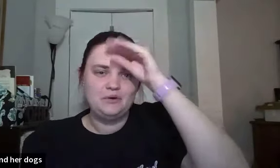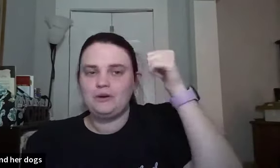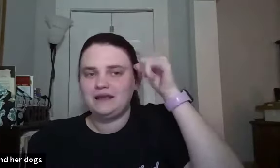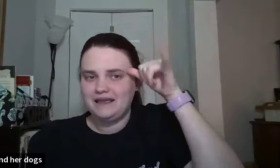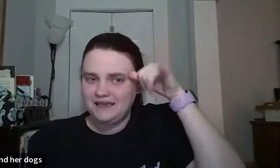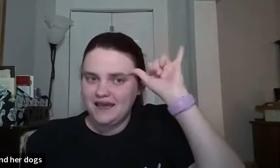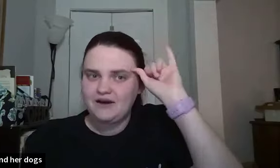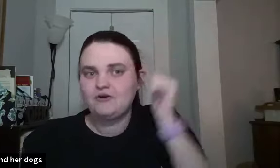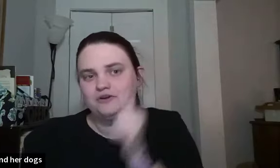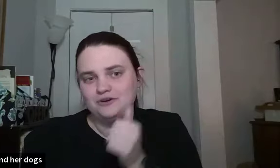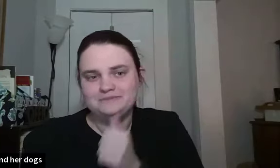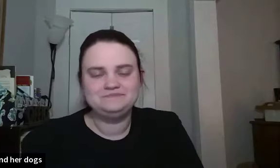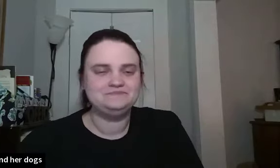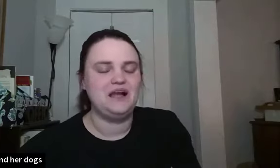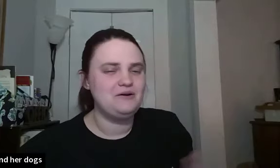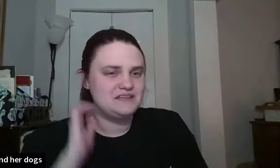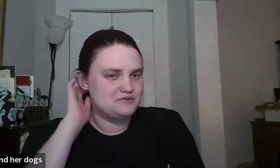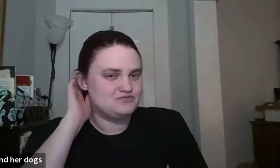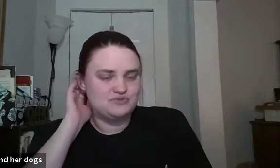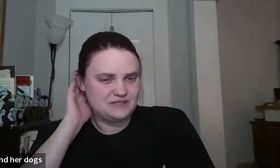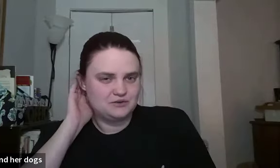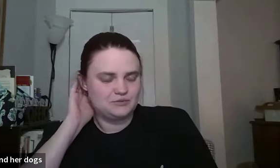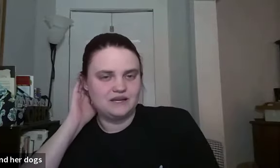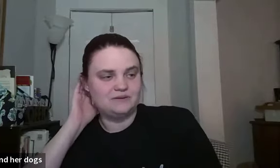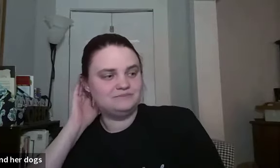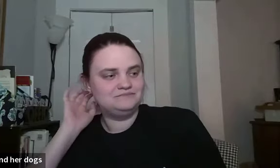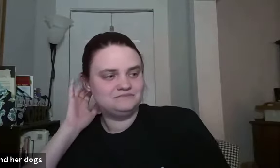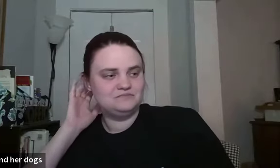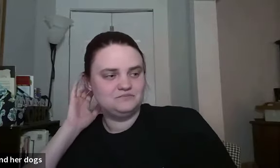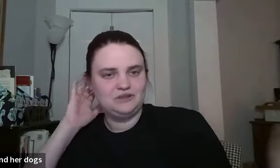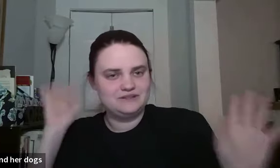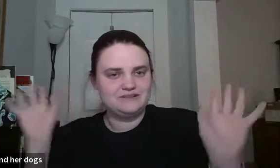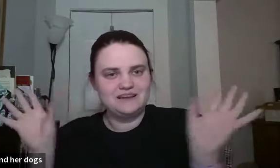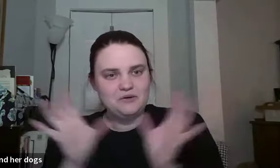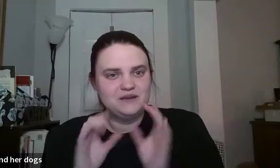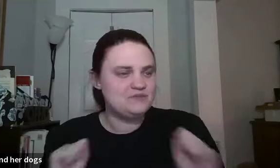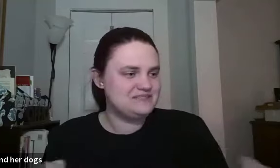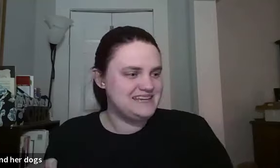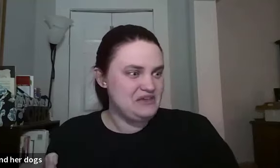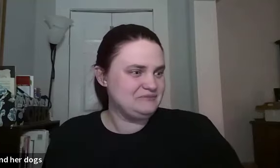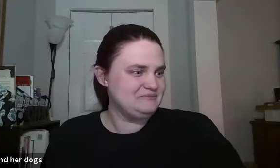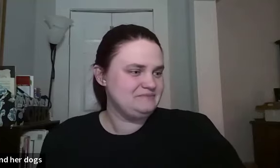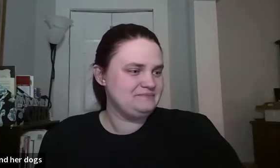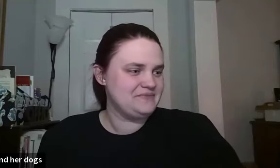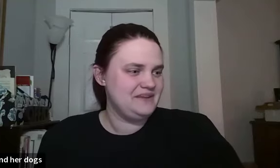or cowgirl. I always thought that was really cool when we learned it. I was like, oh, we could put those together.